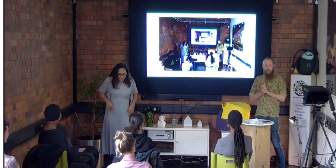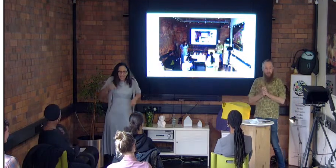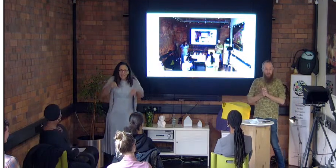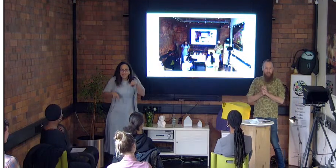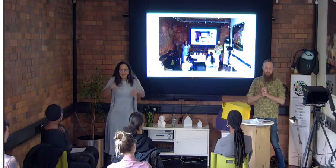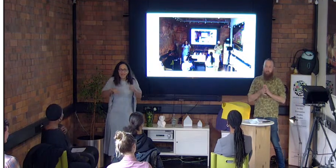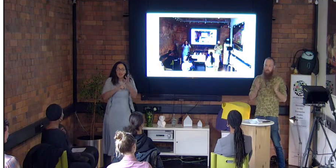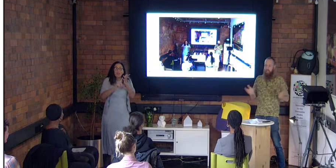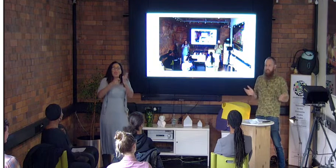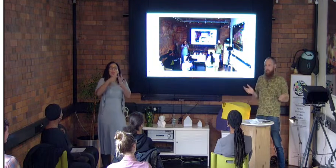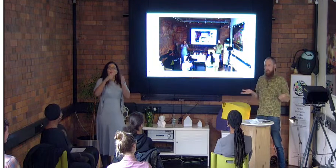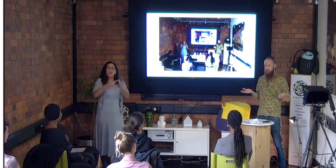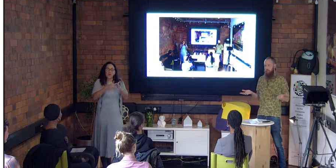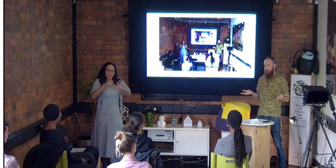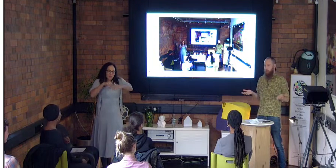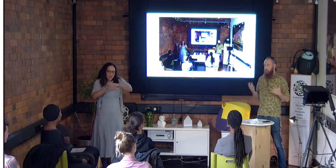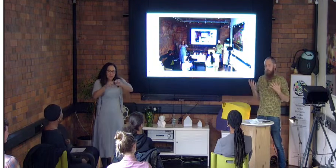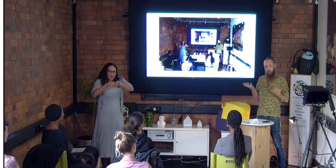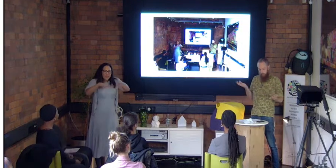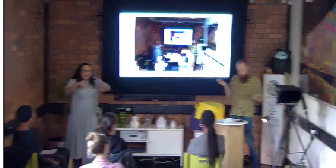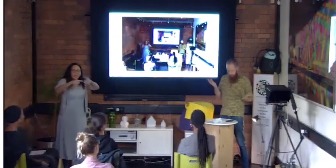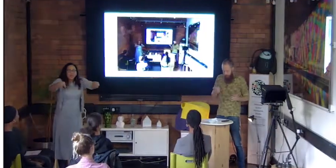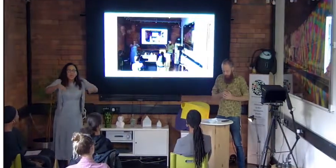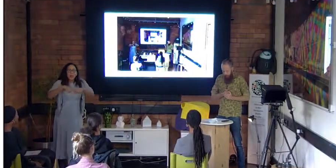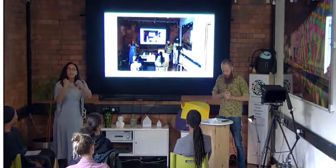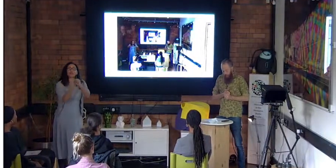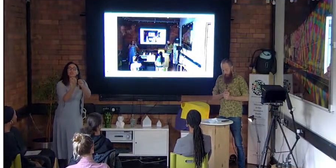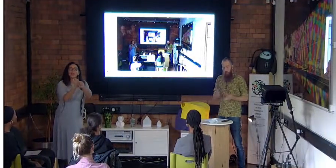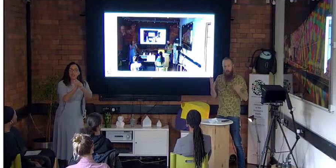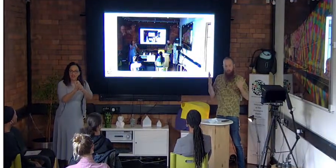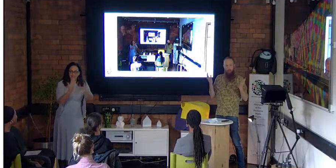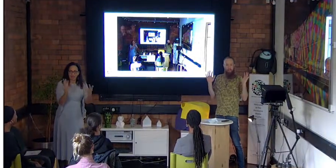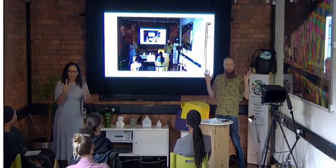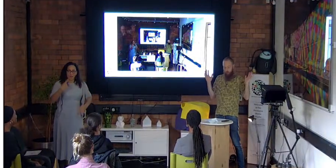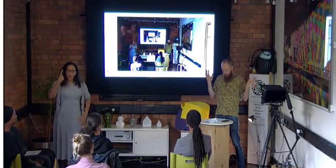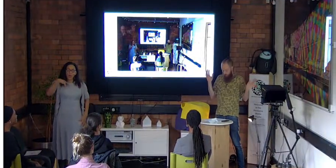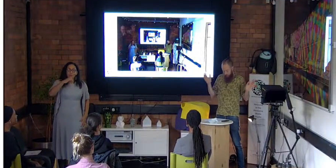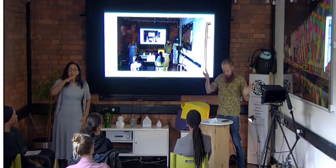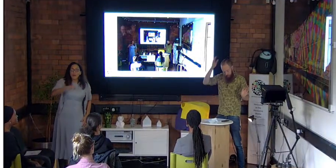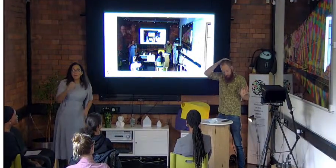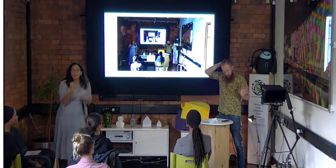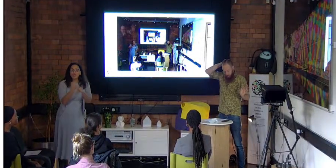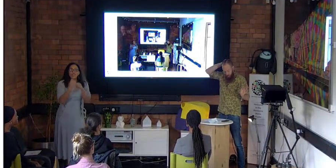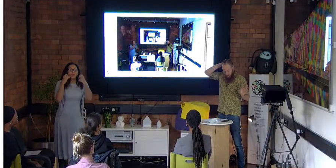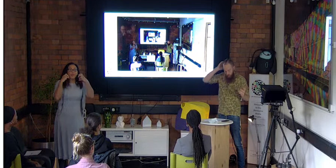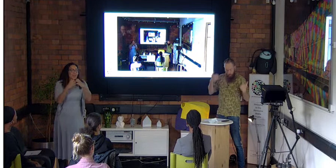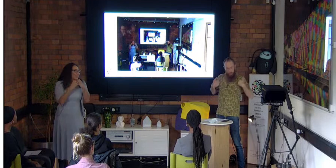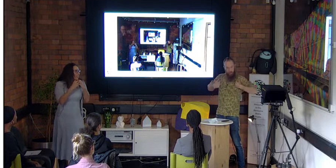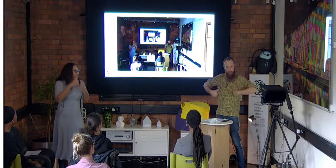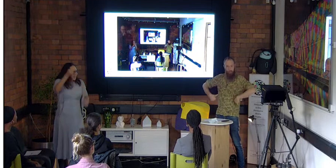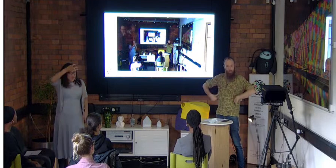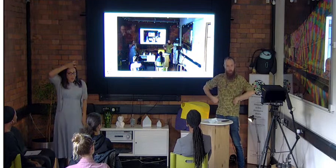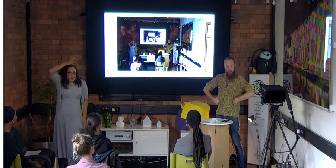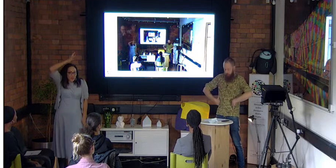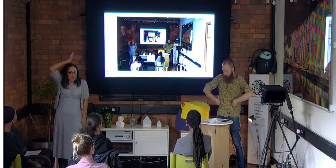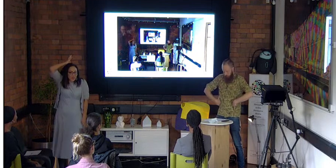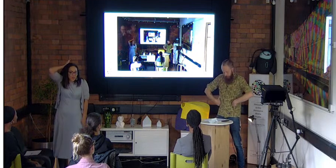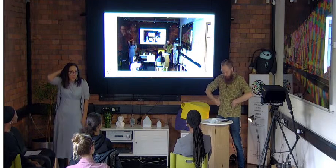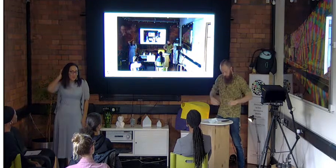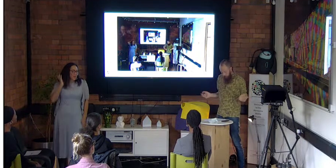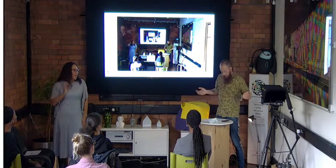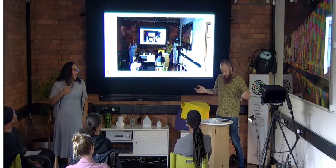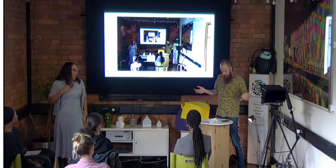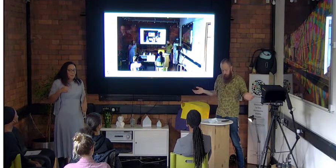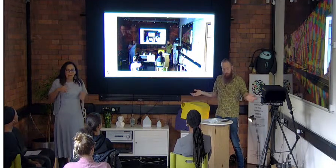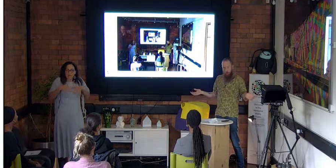My name's Luke. I'm the Pervasive Media Studio producer. I'm a white man with a ginger beard and a small mohawk, and I'm wearing a camouflage